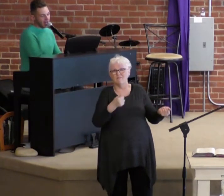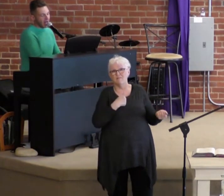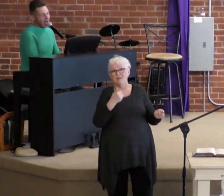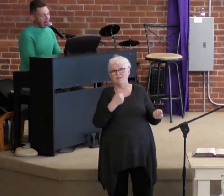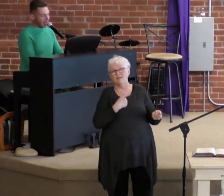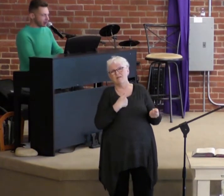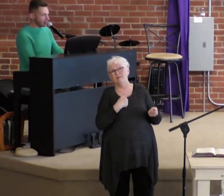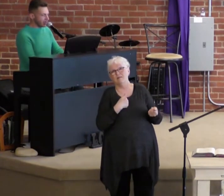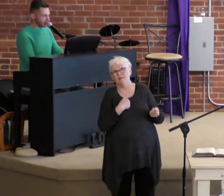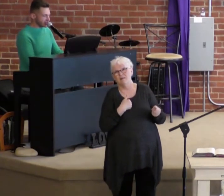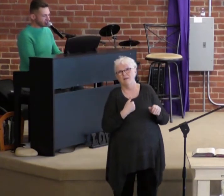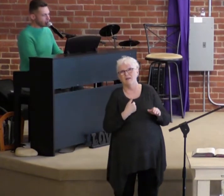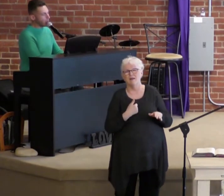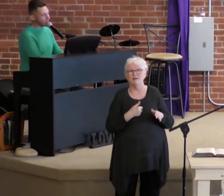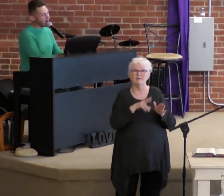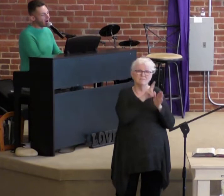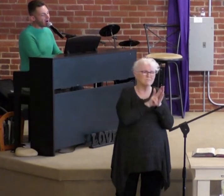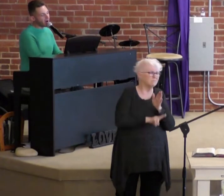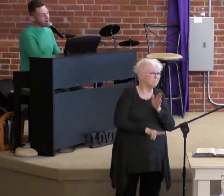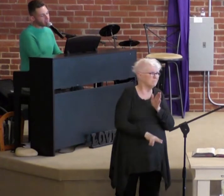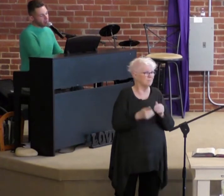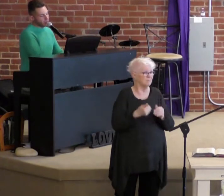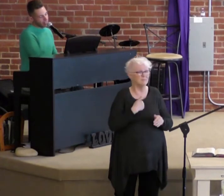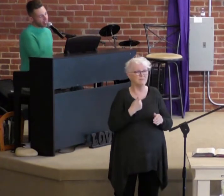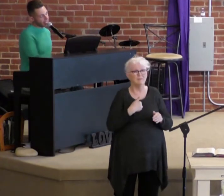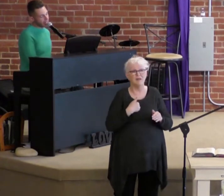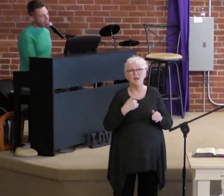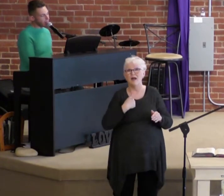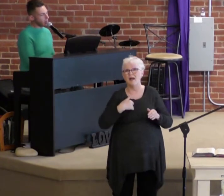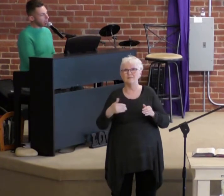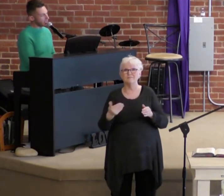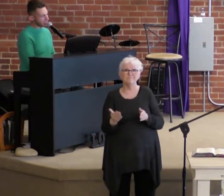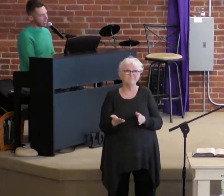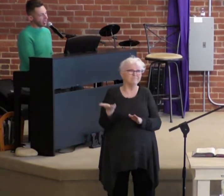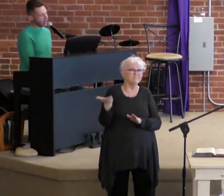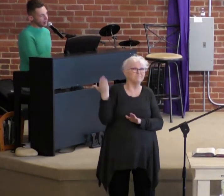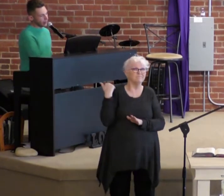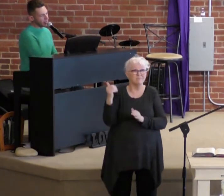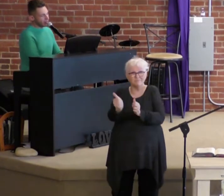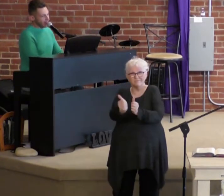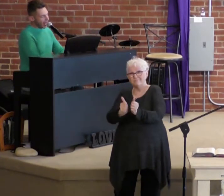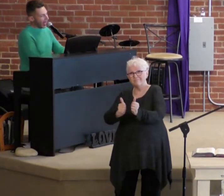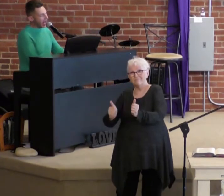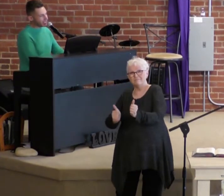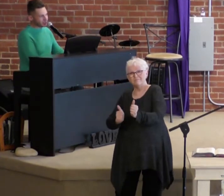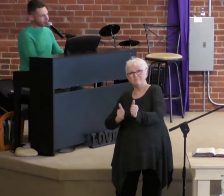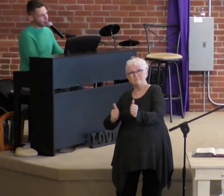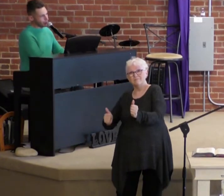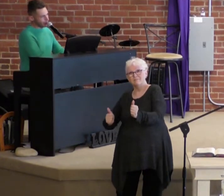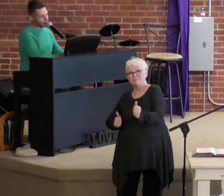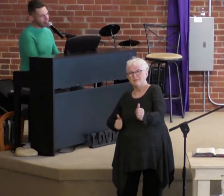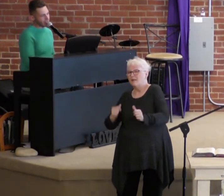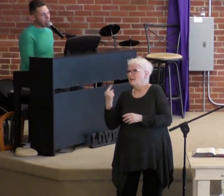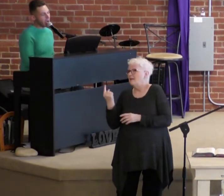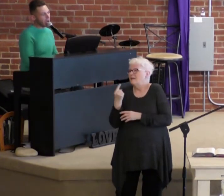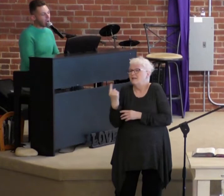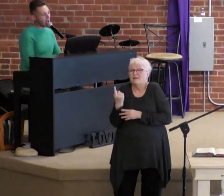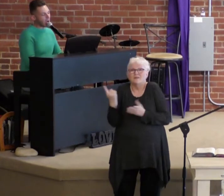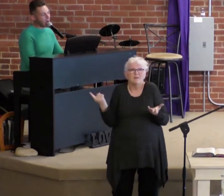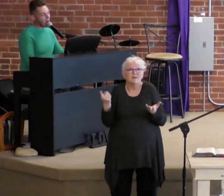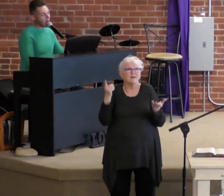away. I drifted so far, would anyone care that I'd soon be